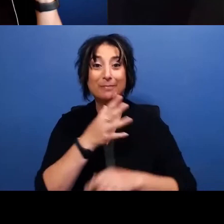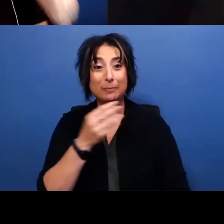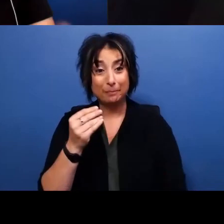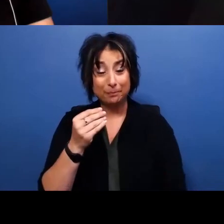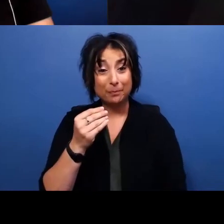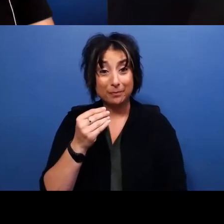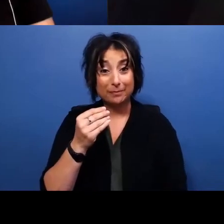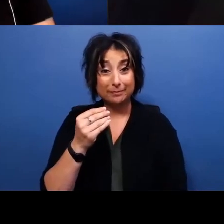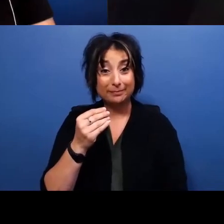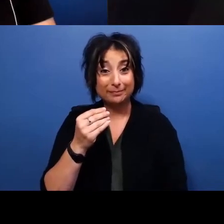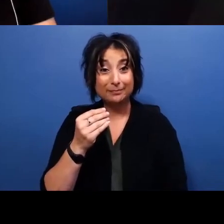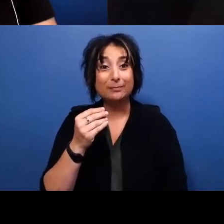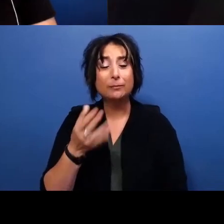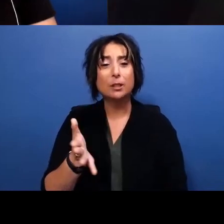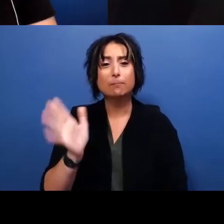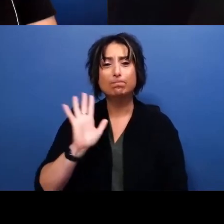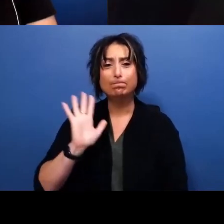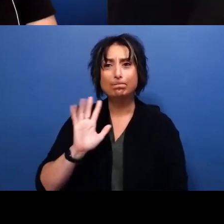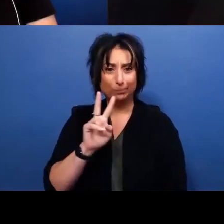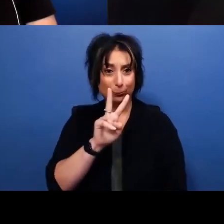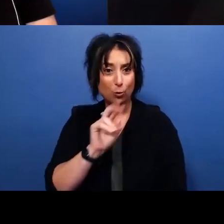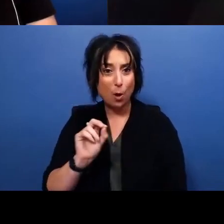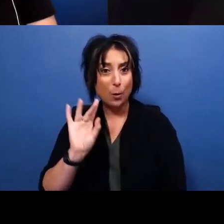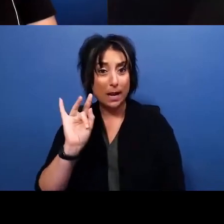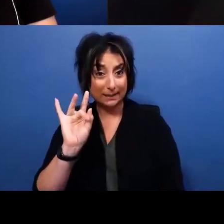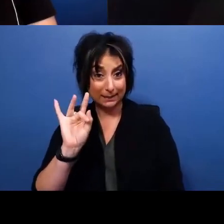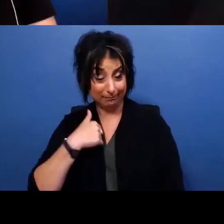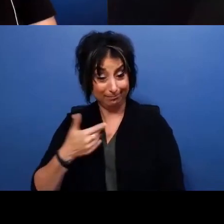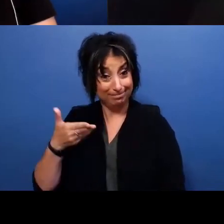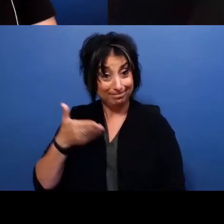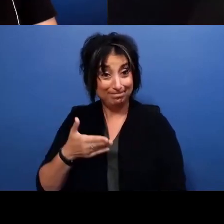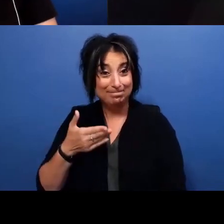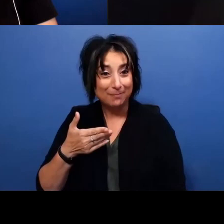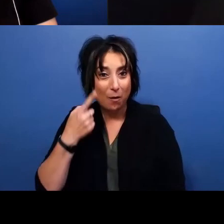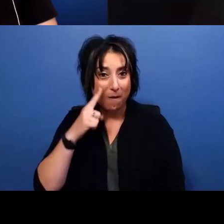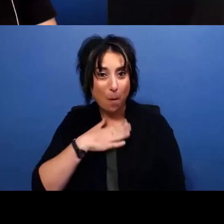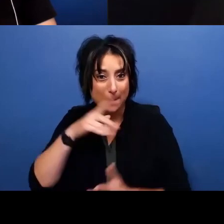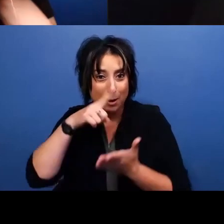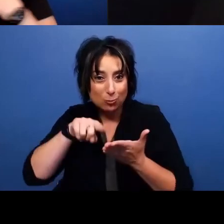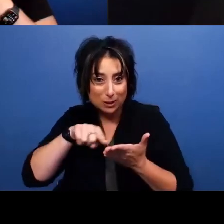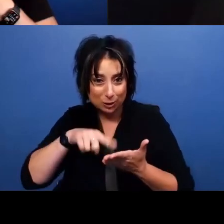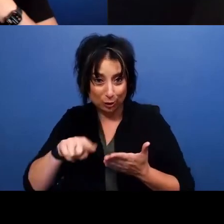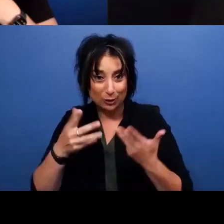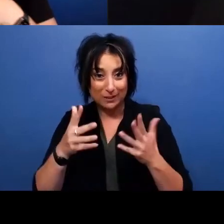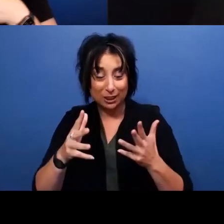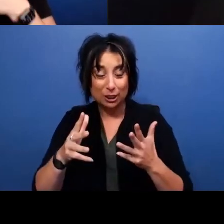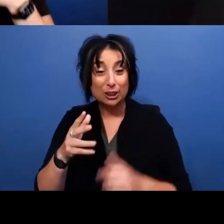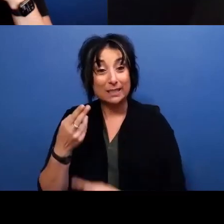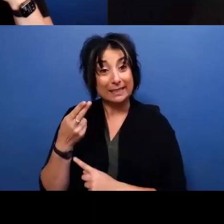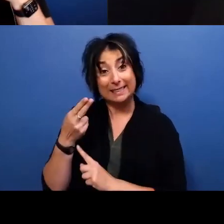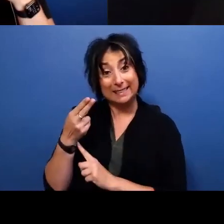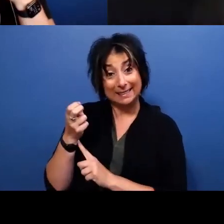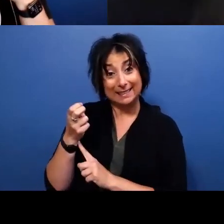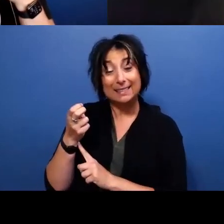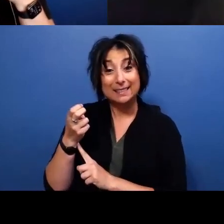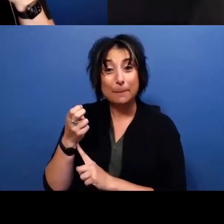and in 2018 when I was there for my research, and he had been